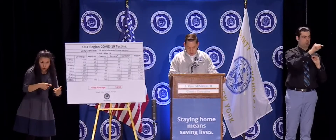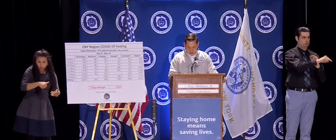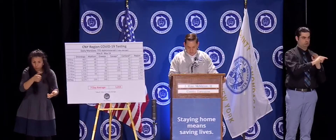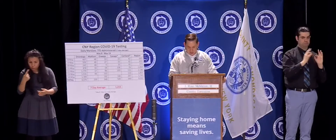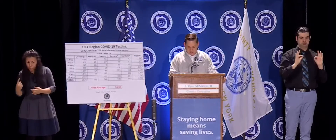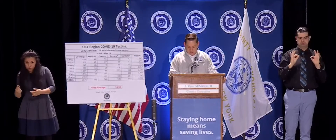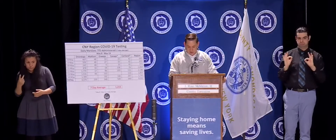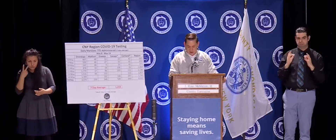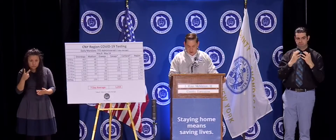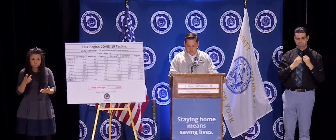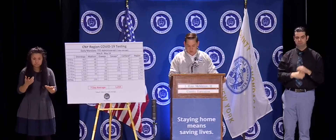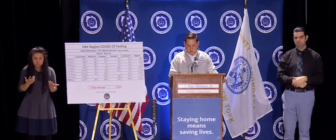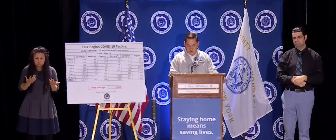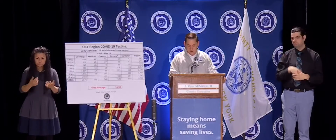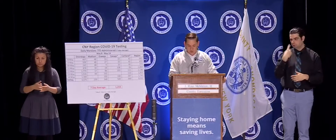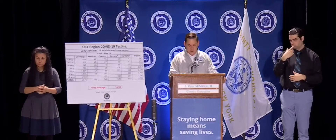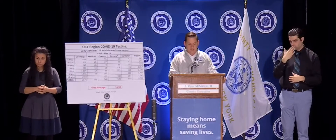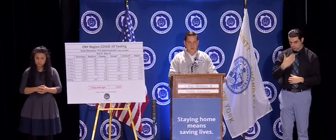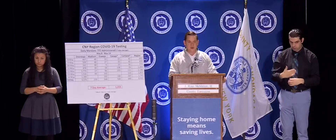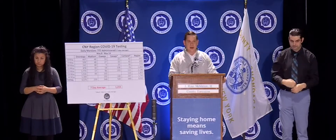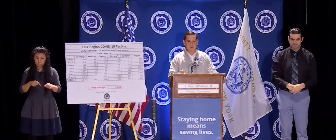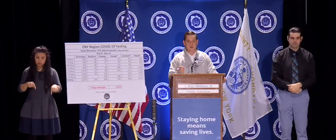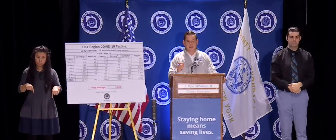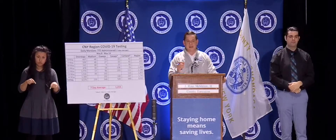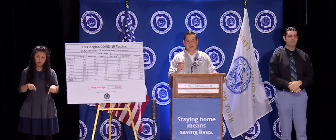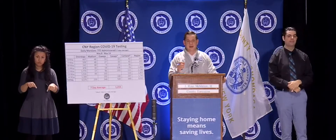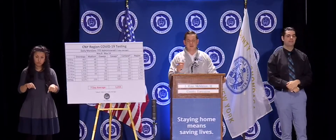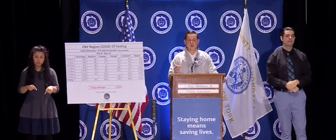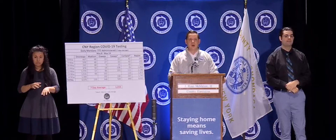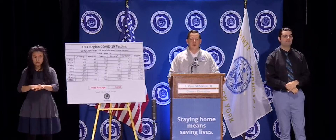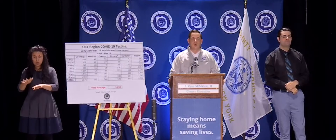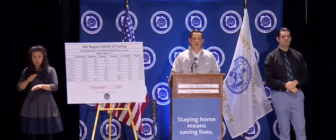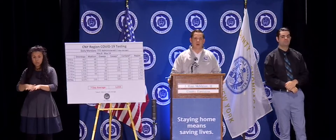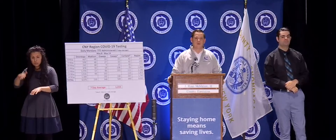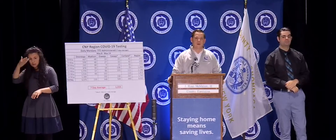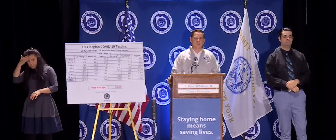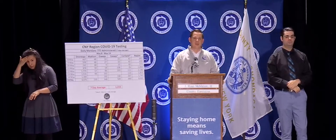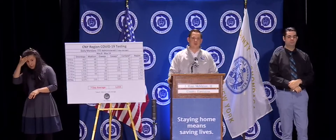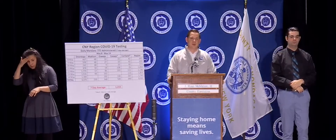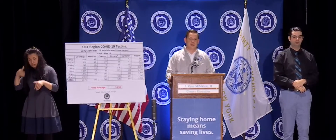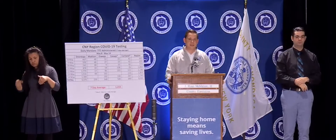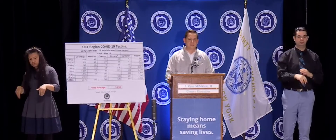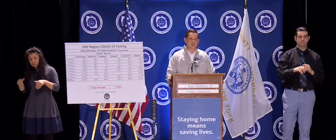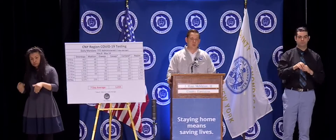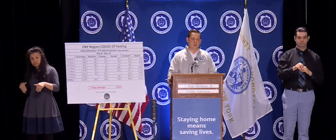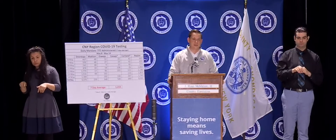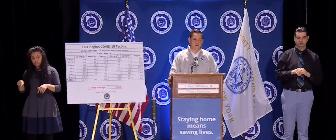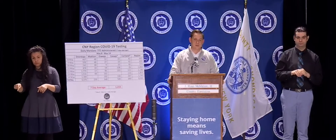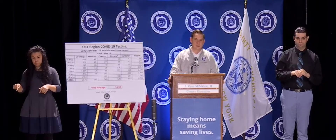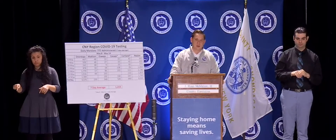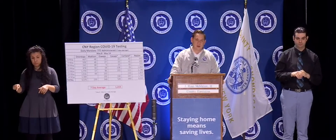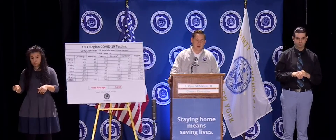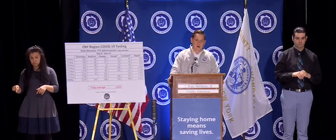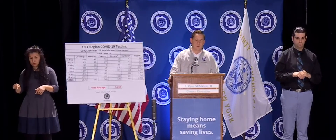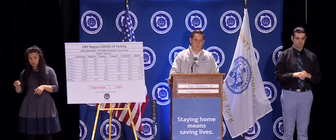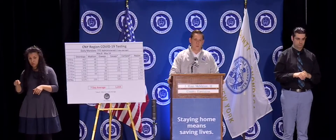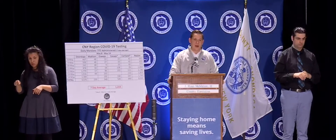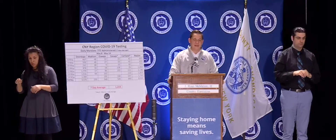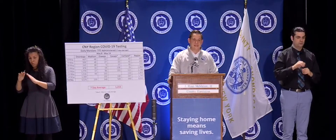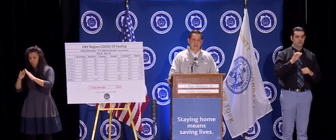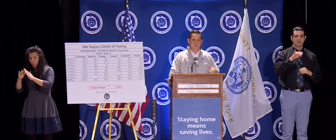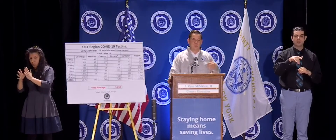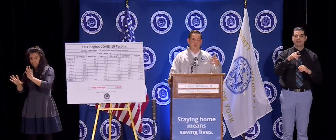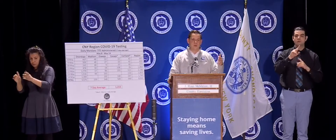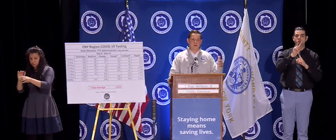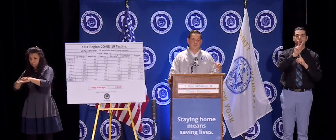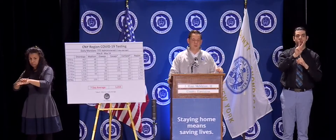out of our active cases right now, about 2/3 are related to either household contacts or affiliations related to senior buildings. Why